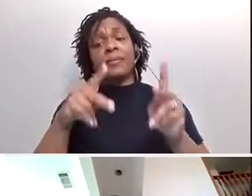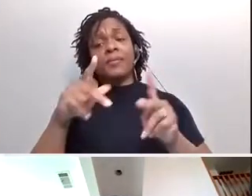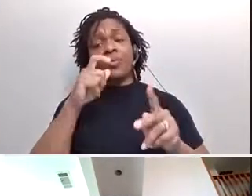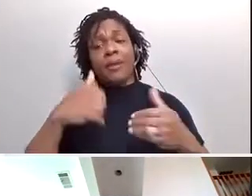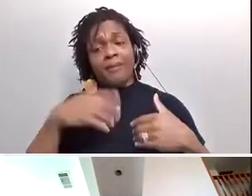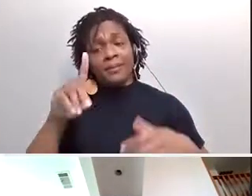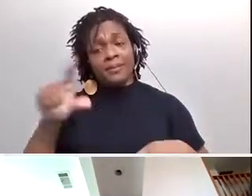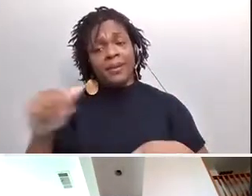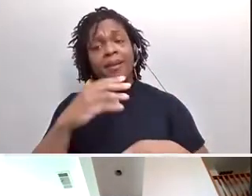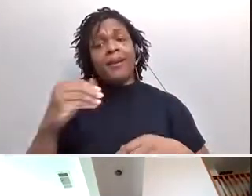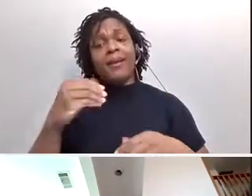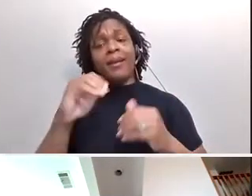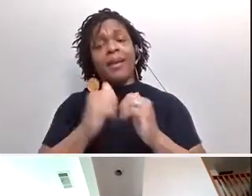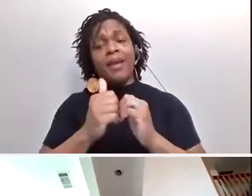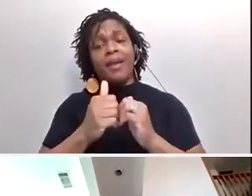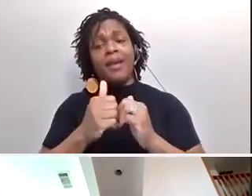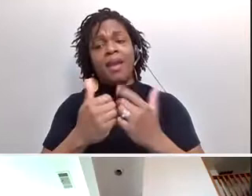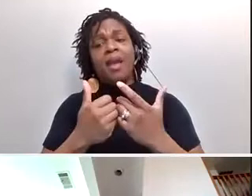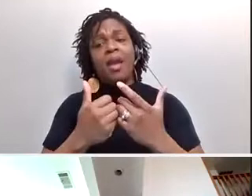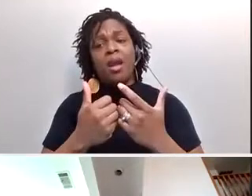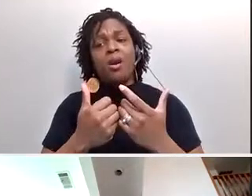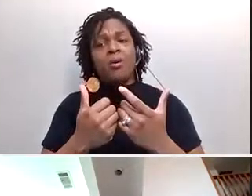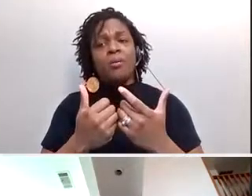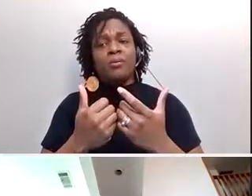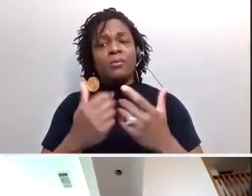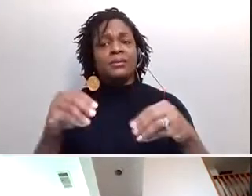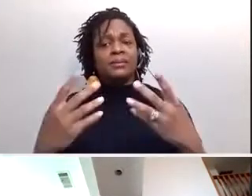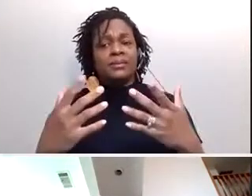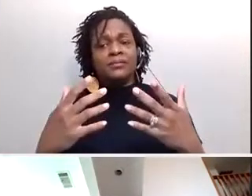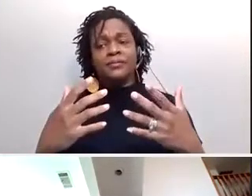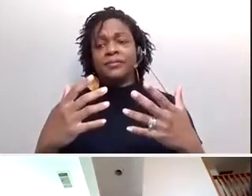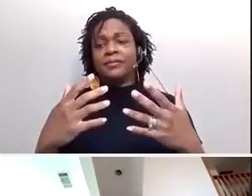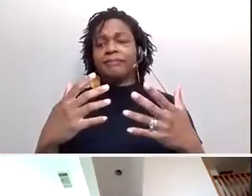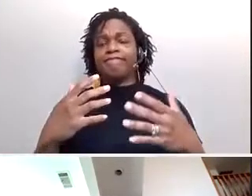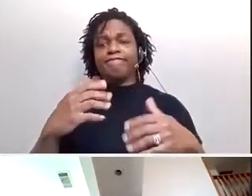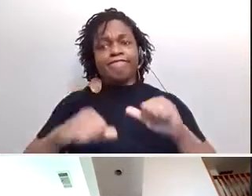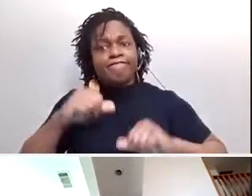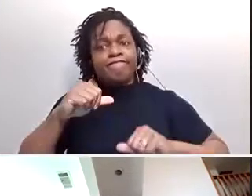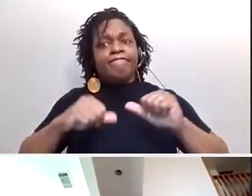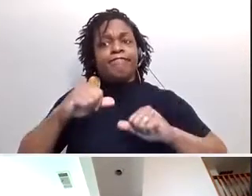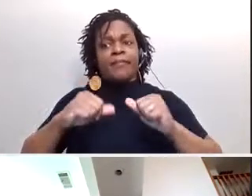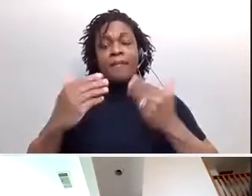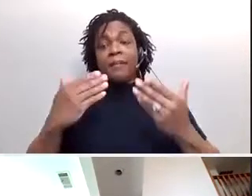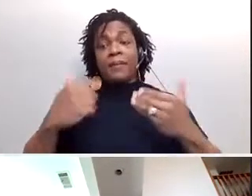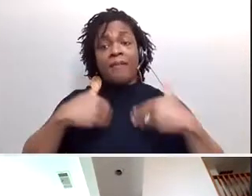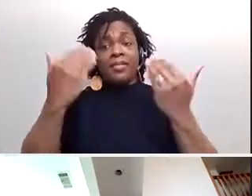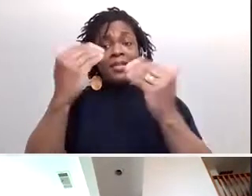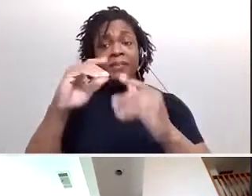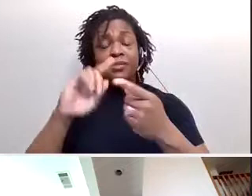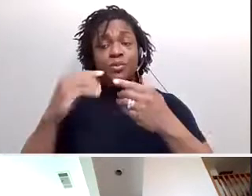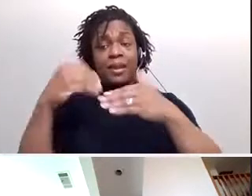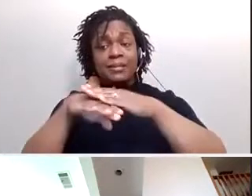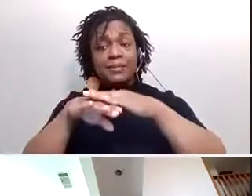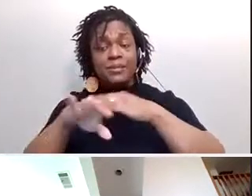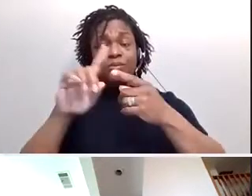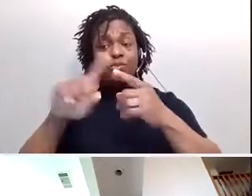and how troubling that may be, or how they may be limited to accessibility to certain